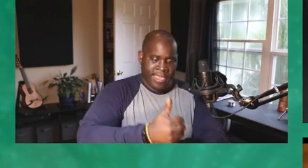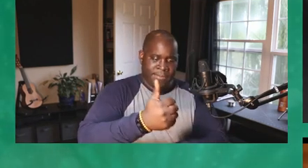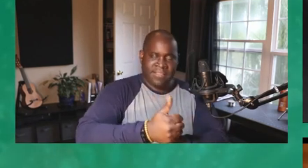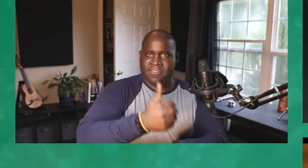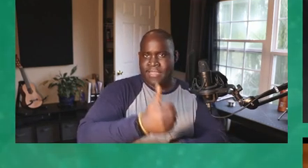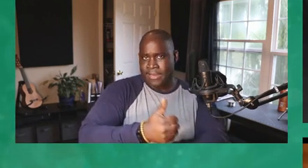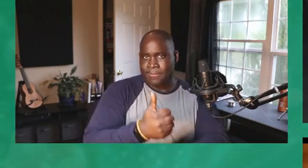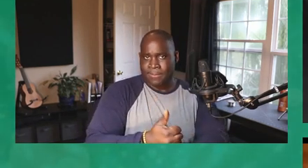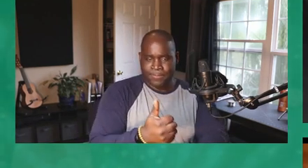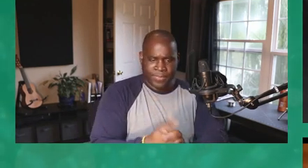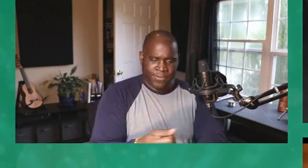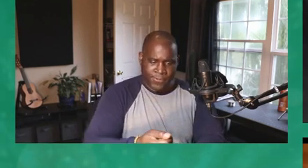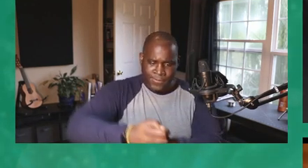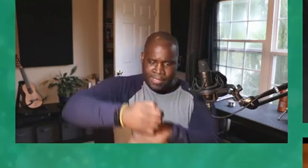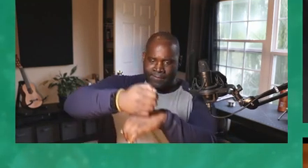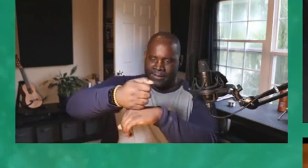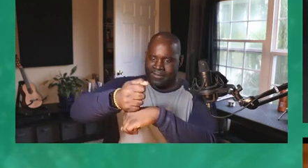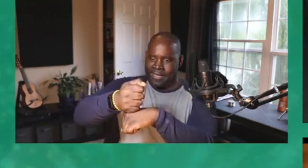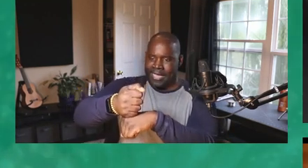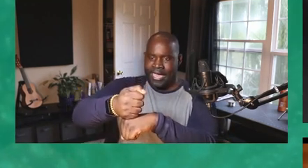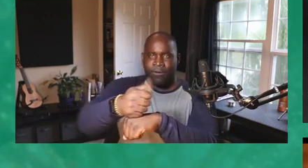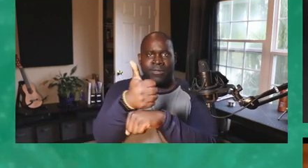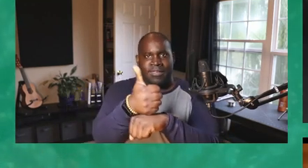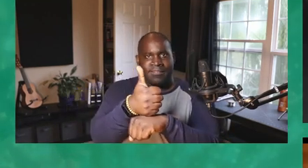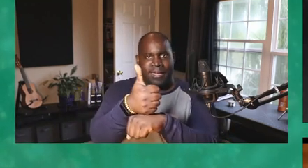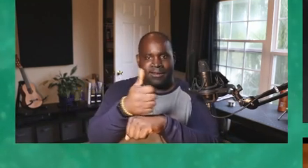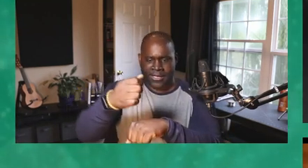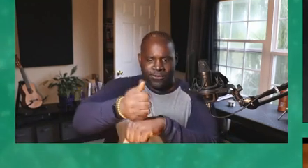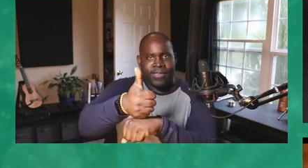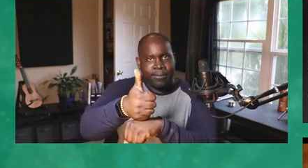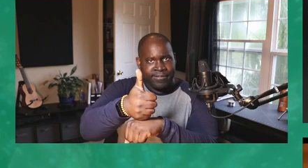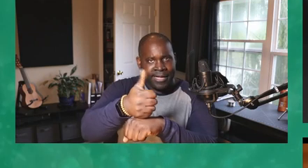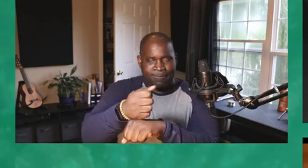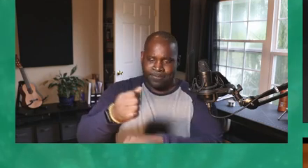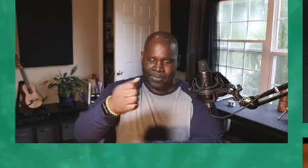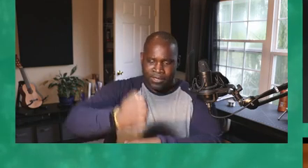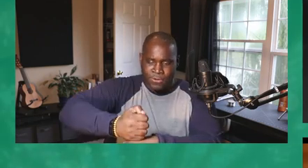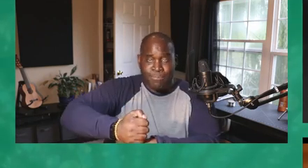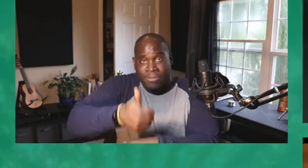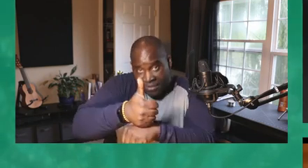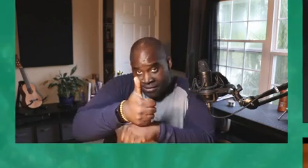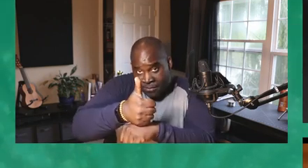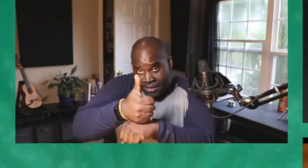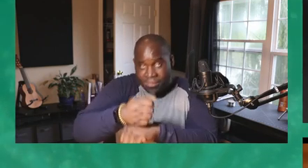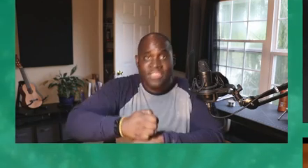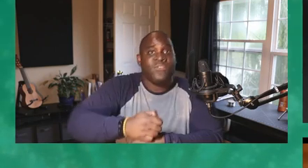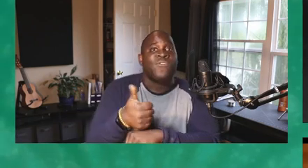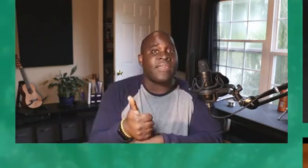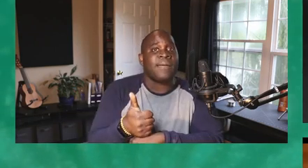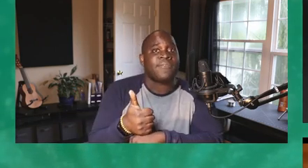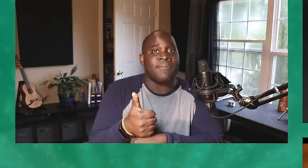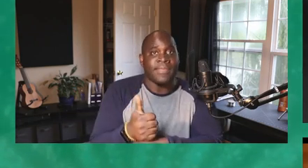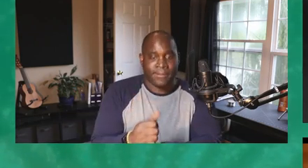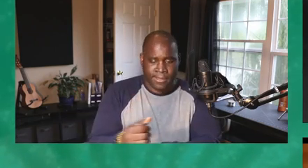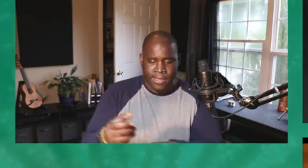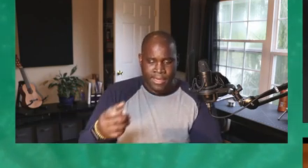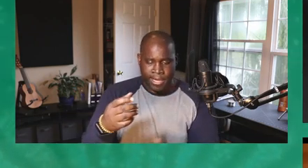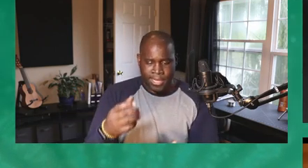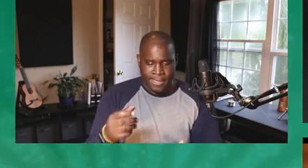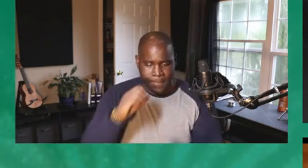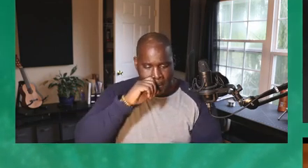This sign means setup. So think of it as like, hey, you're building a tent. You set up a tent. You're building something. You set up